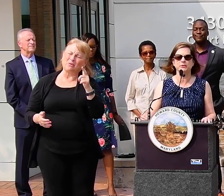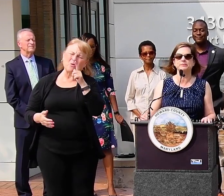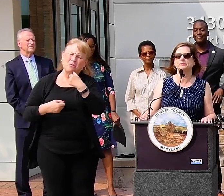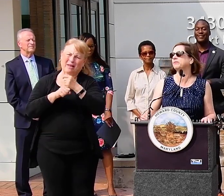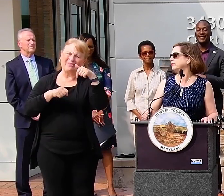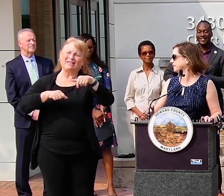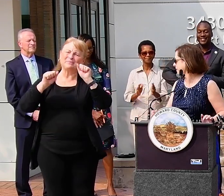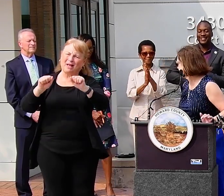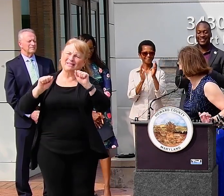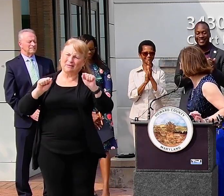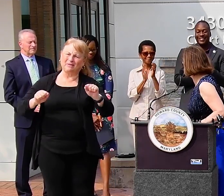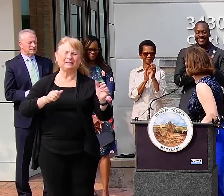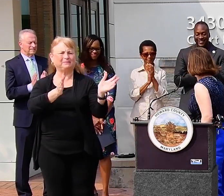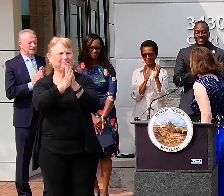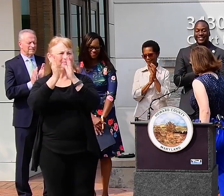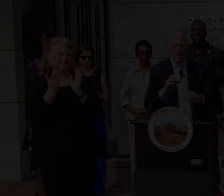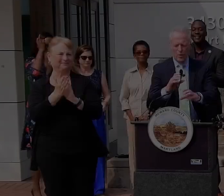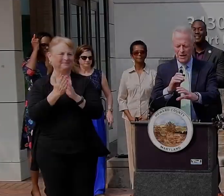this possible.